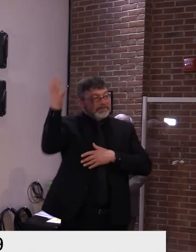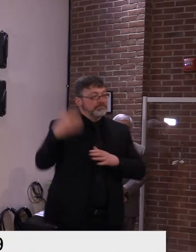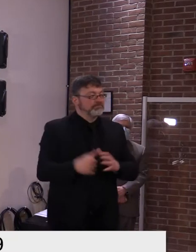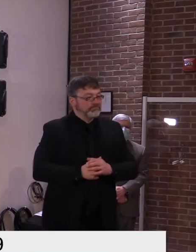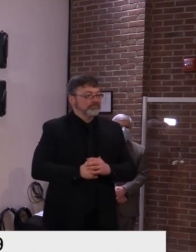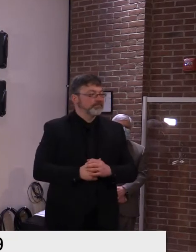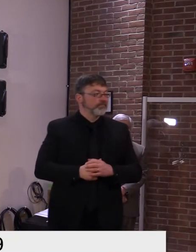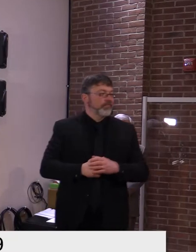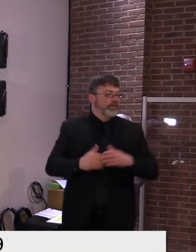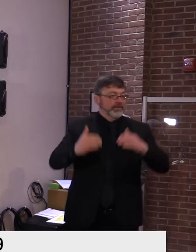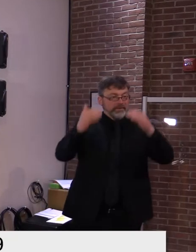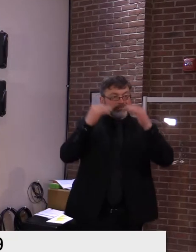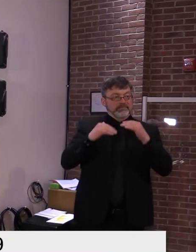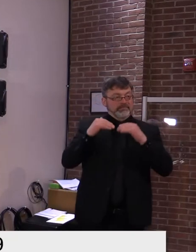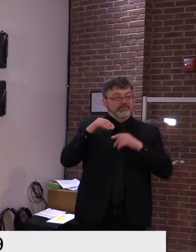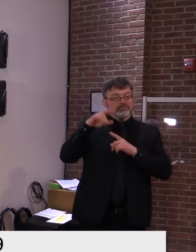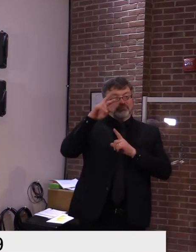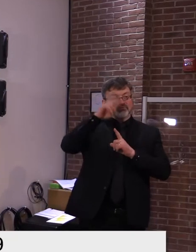Steve? I'm all set, thank you.